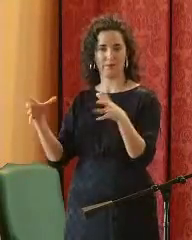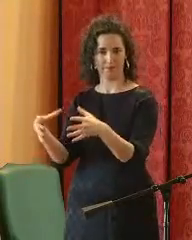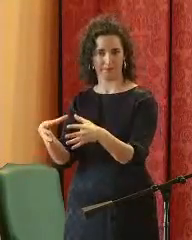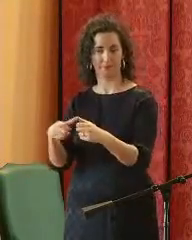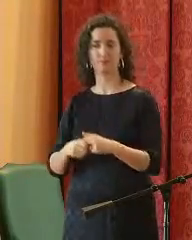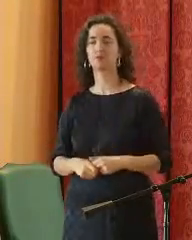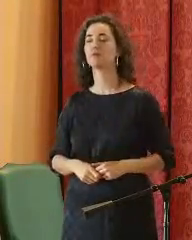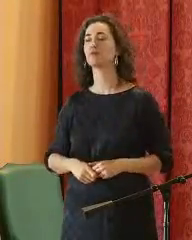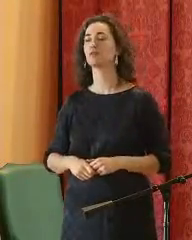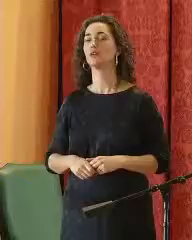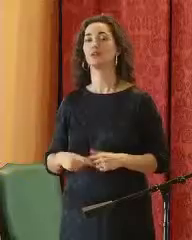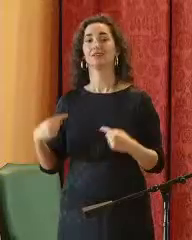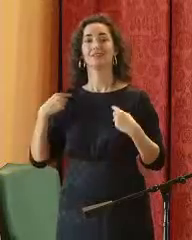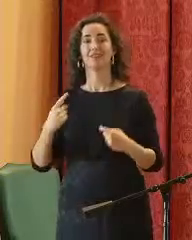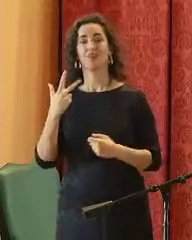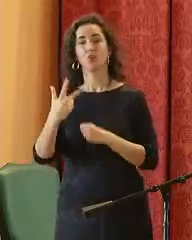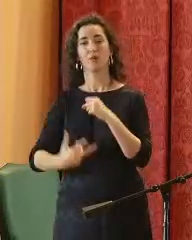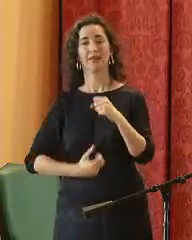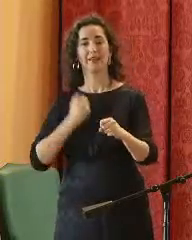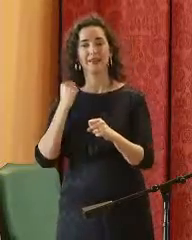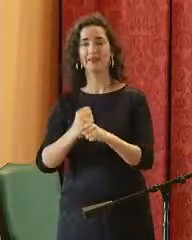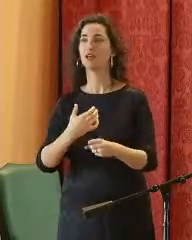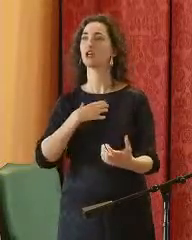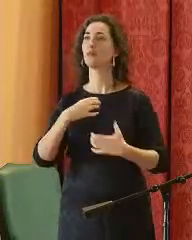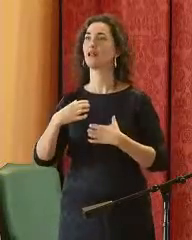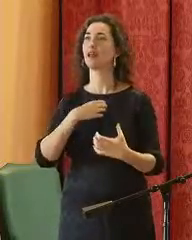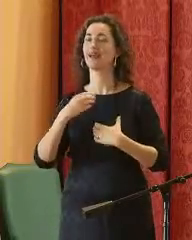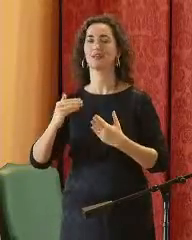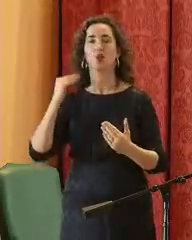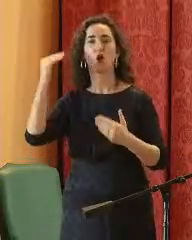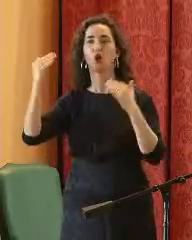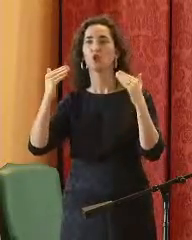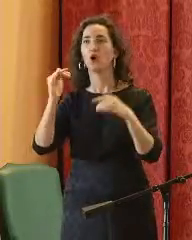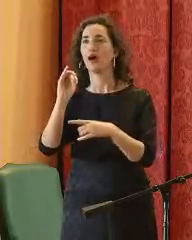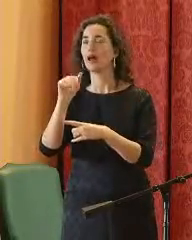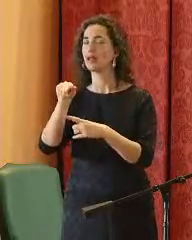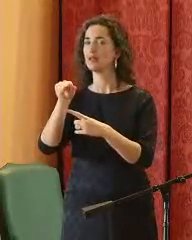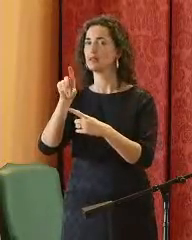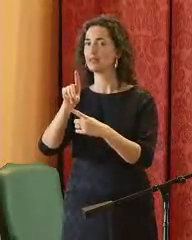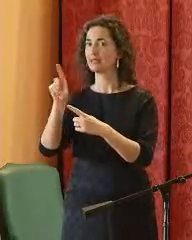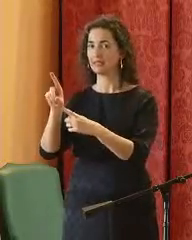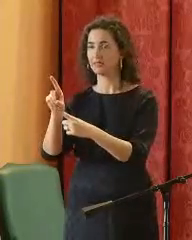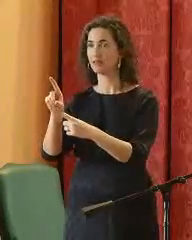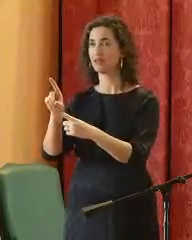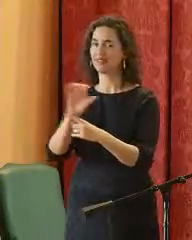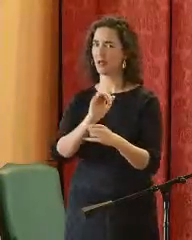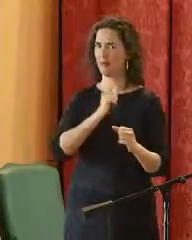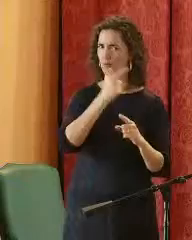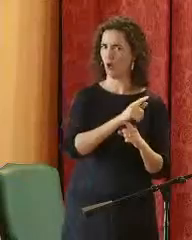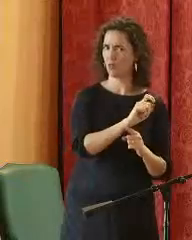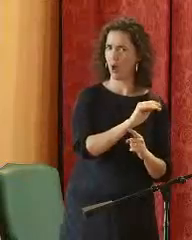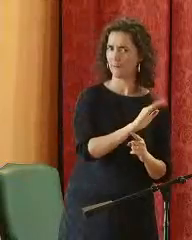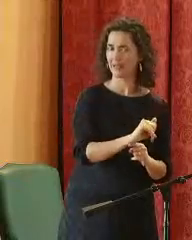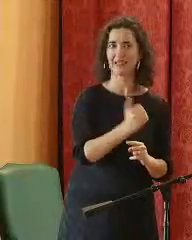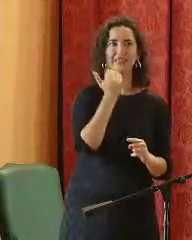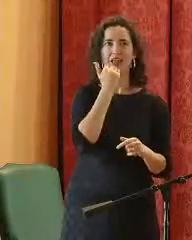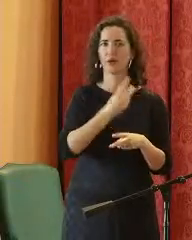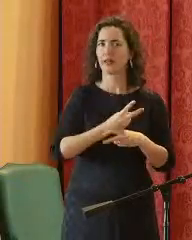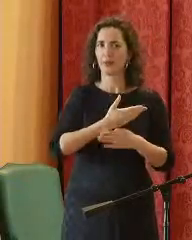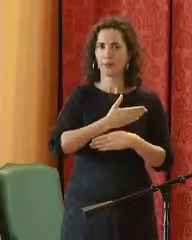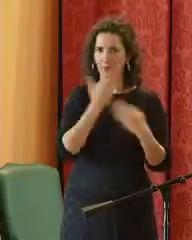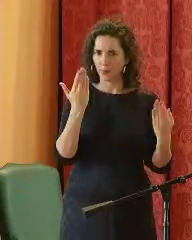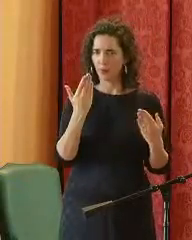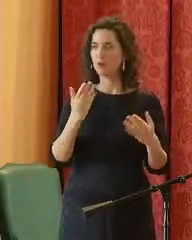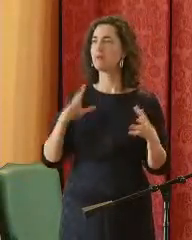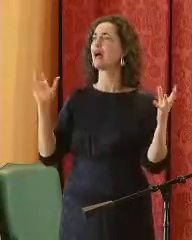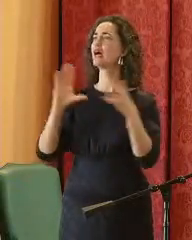up for over 3 years about the lack of dental care for adults with IDD, like my brother Tommy, Kathy was the